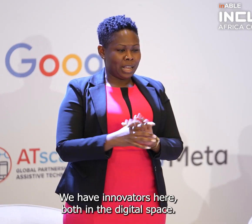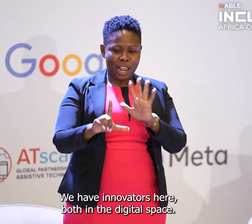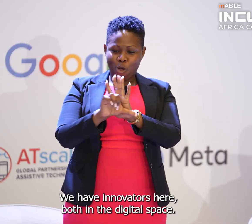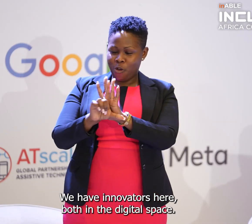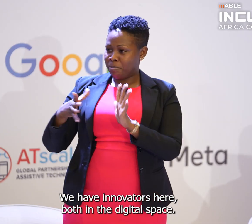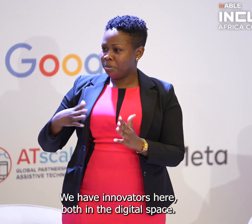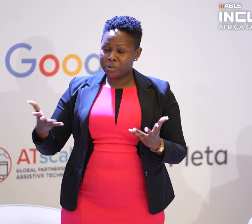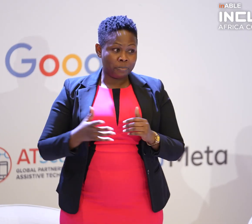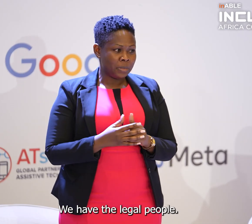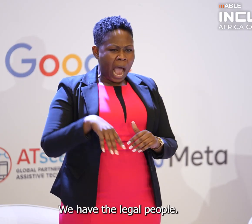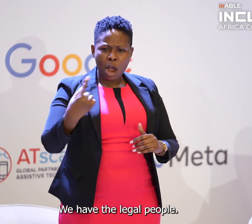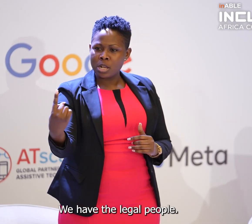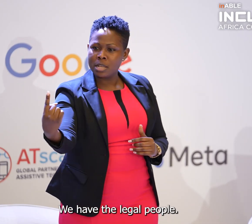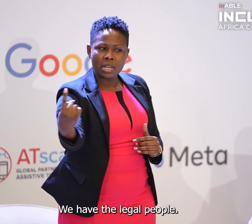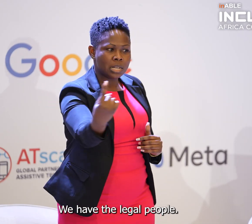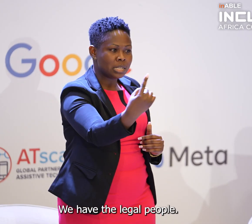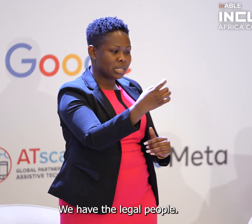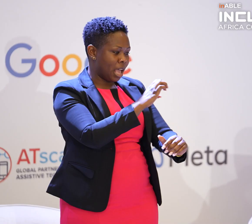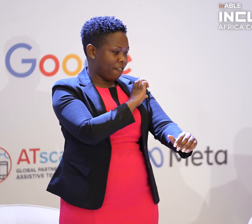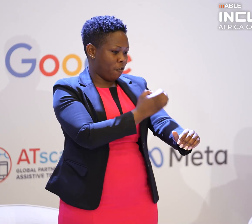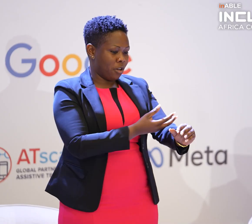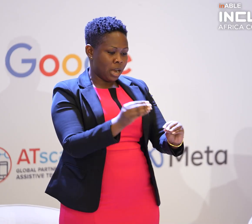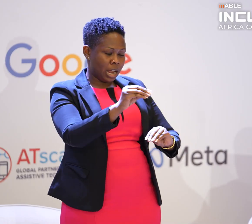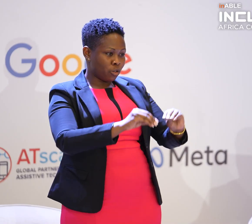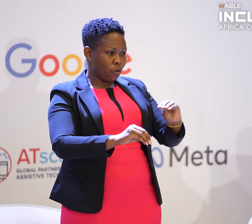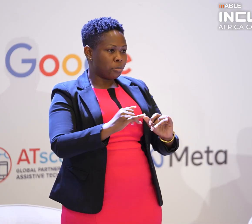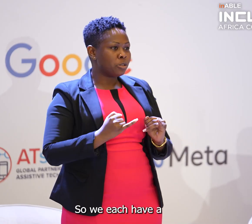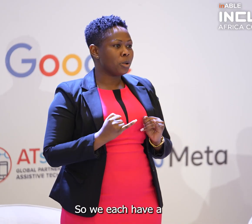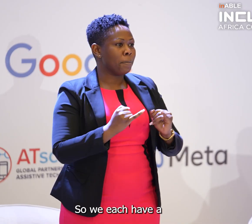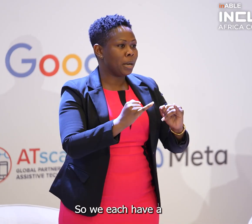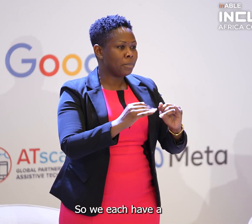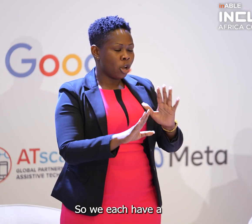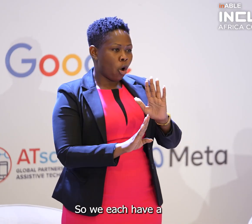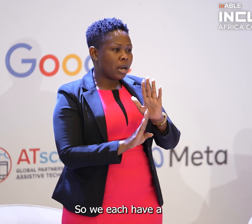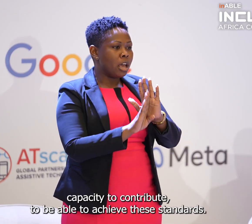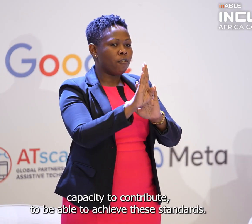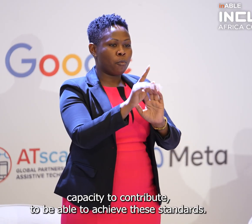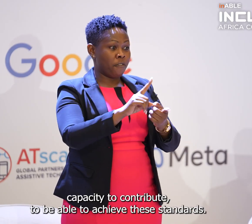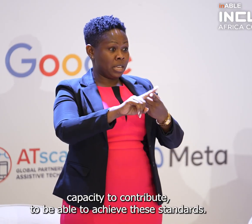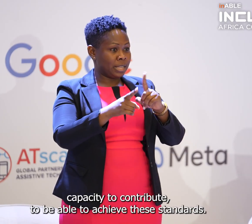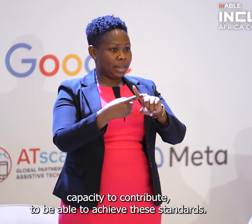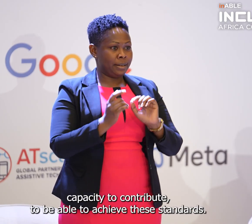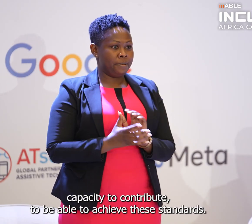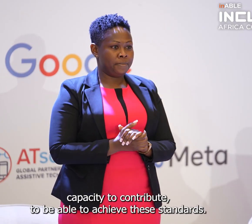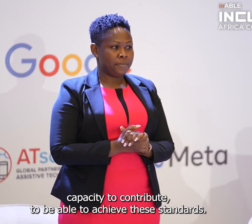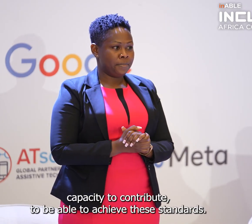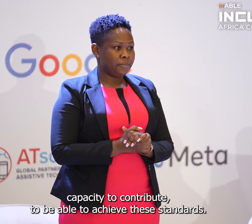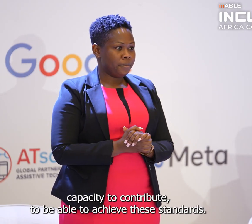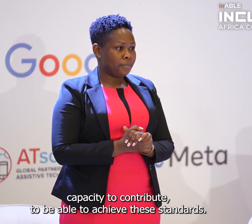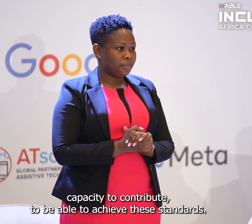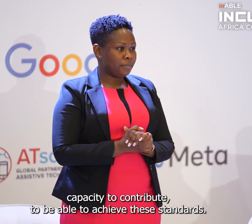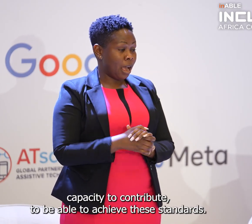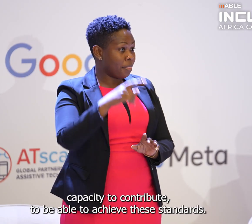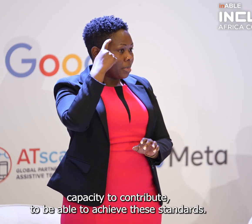both in the digital space, we have the legal people. So we each have a capacity to contribute to